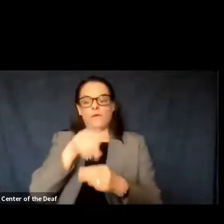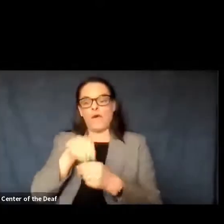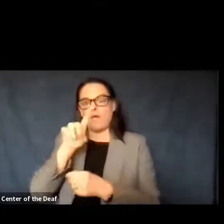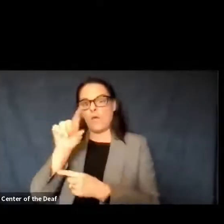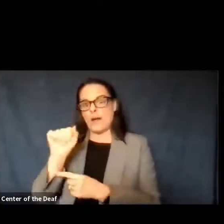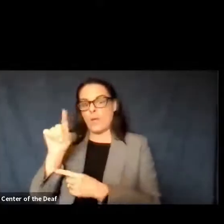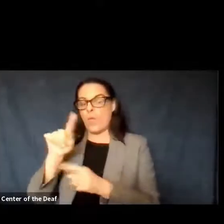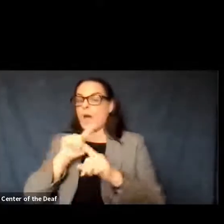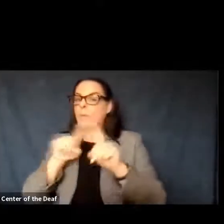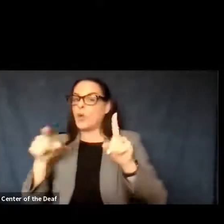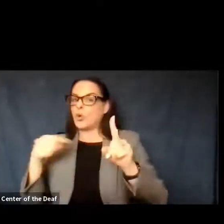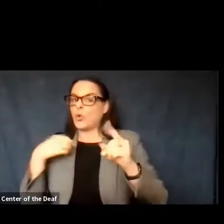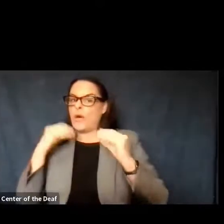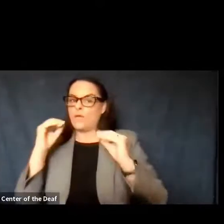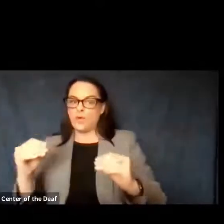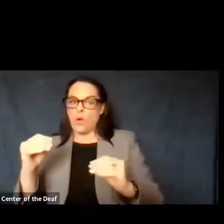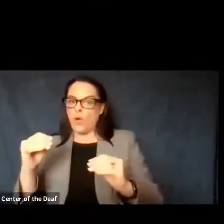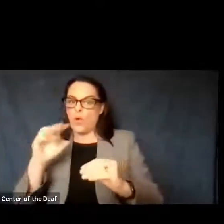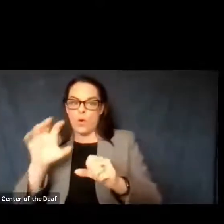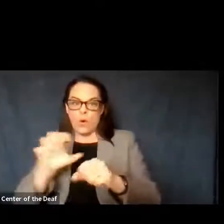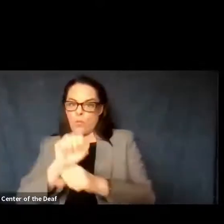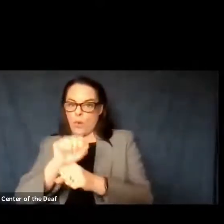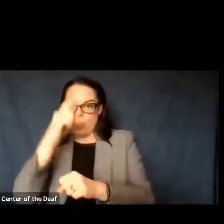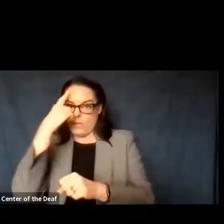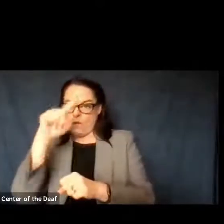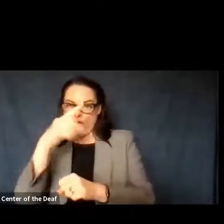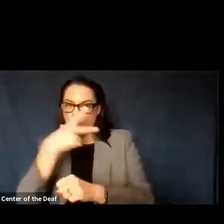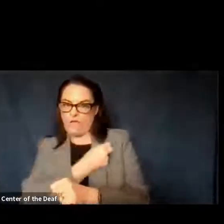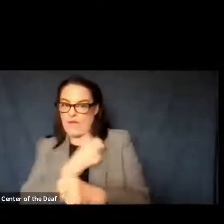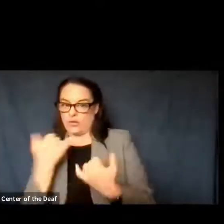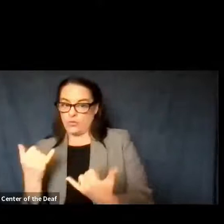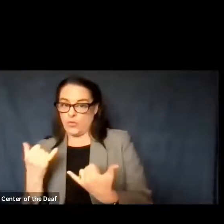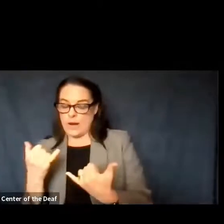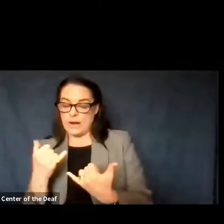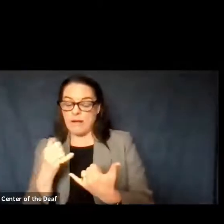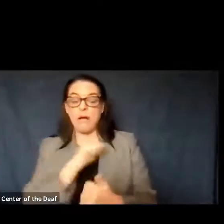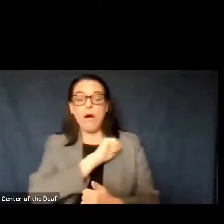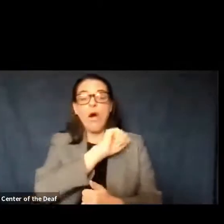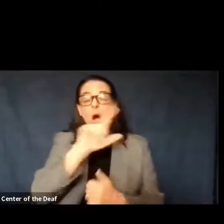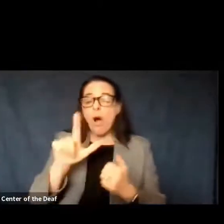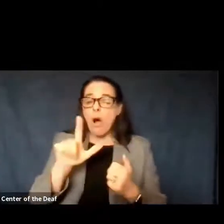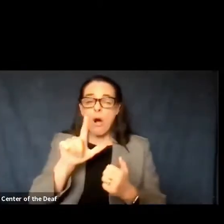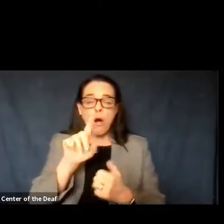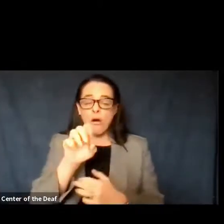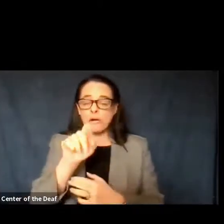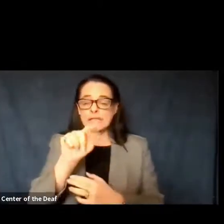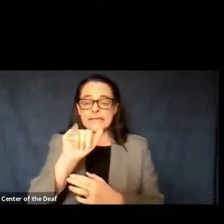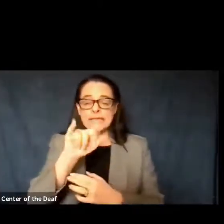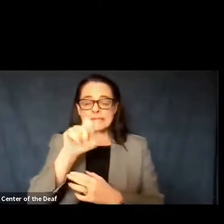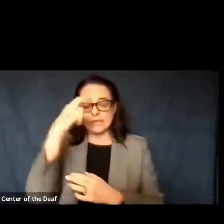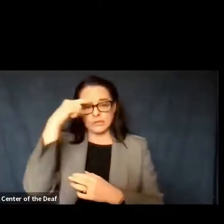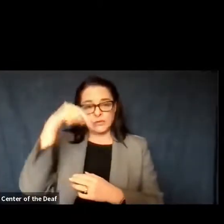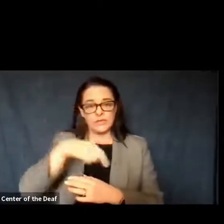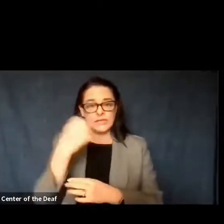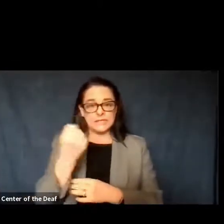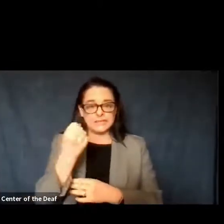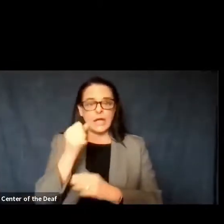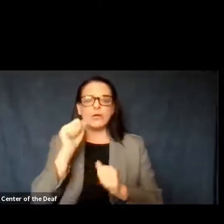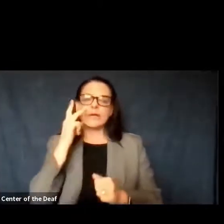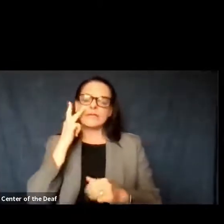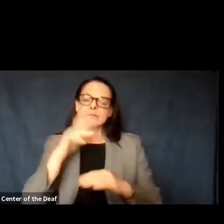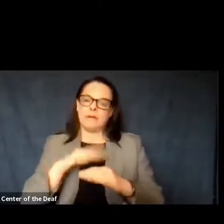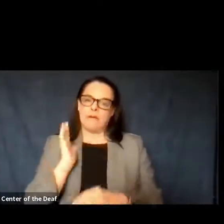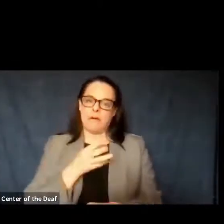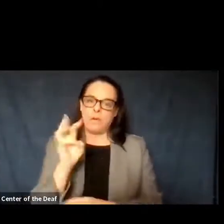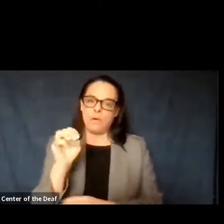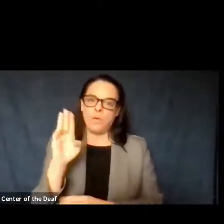this time. All of the details for this Saturday's clinic are posted on our website. We want to stress, though,